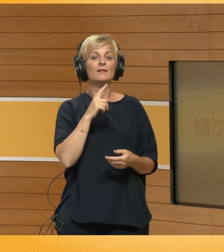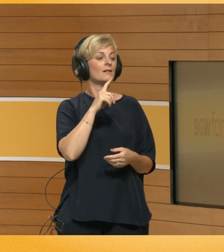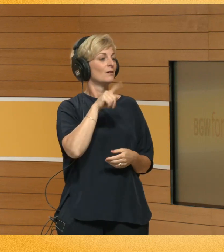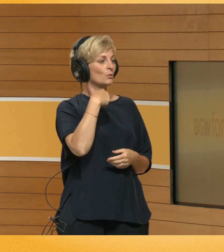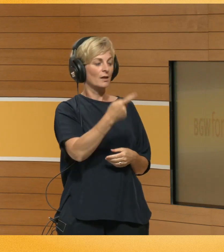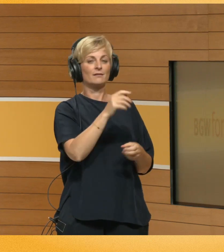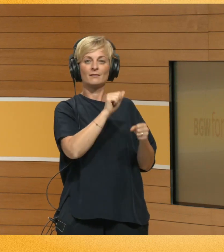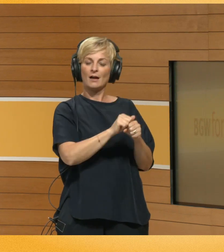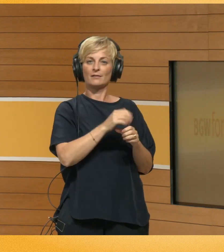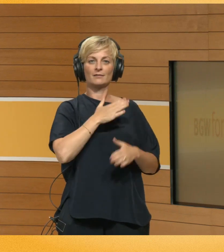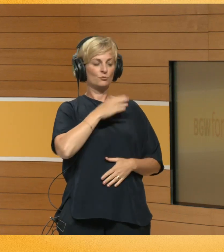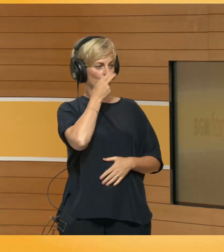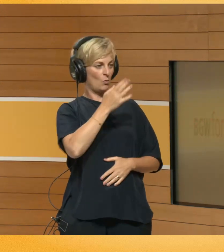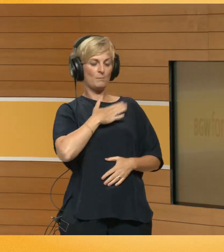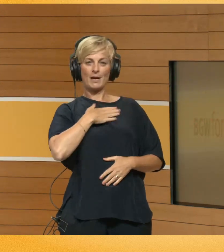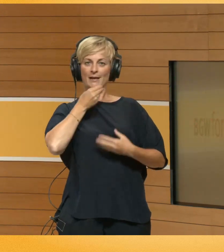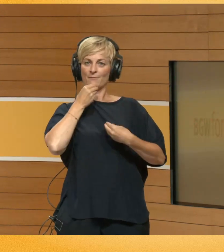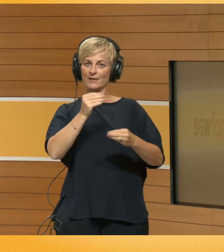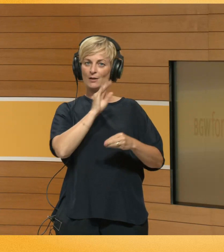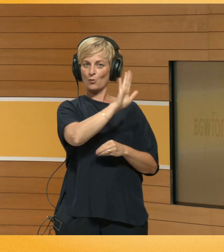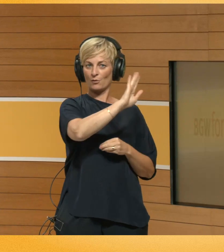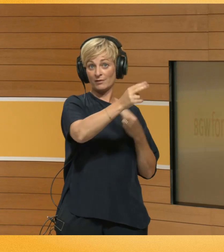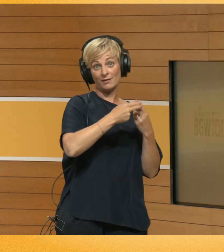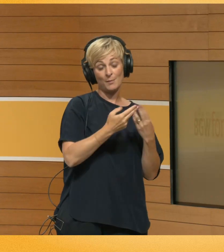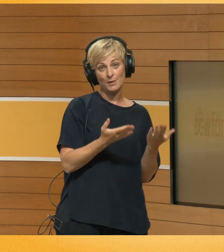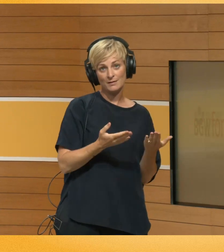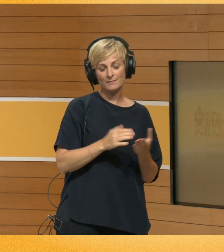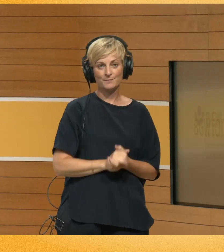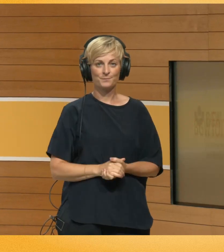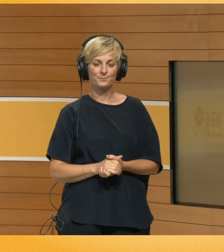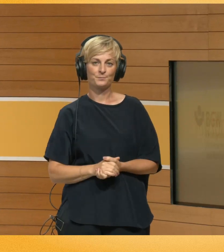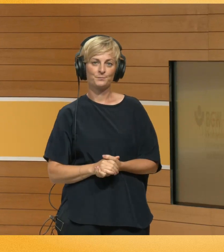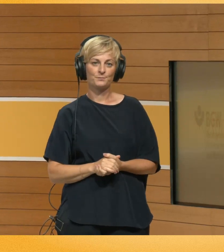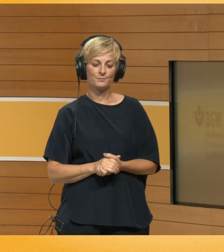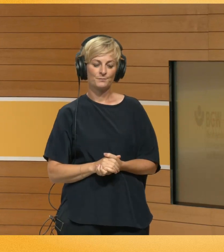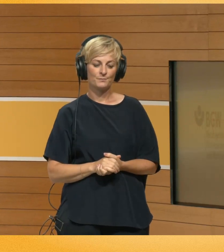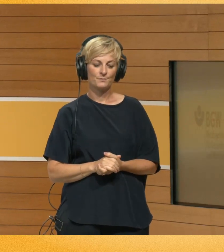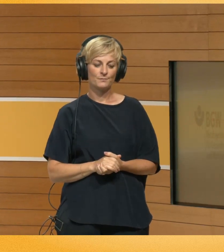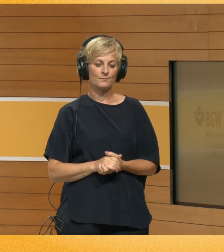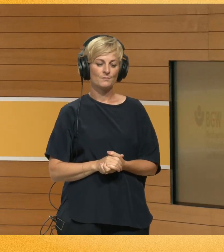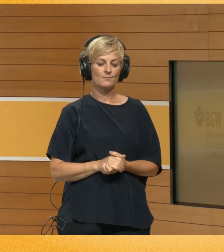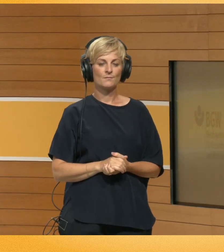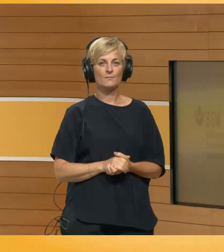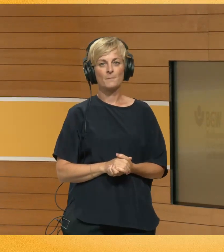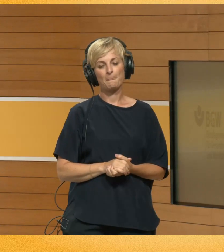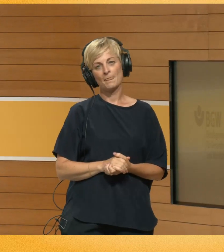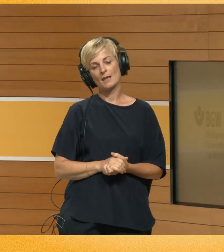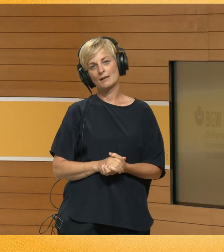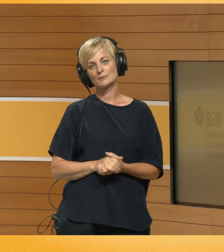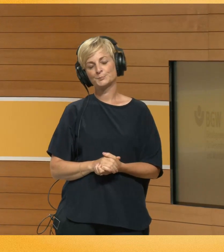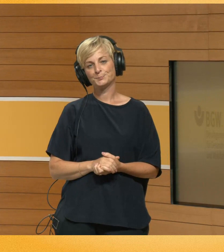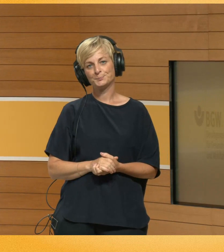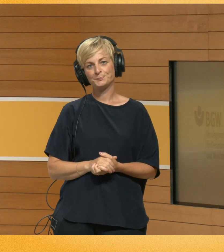There are tons of guidelines out there, but none of them have the seating handling considerations as a